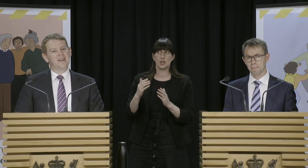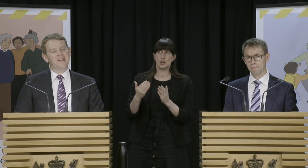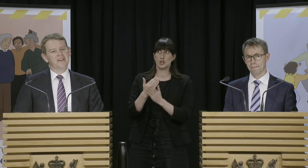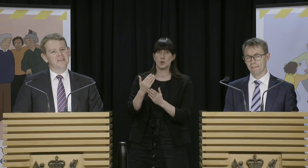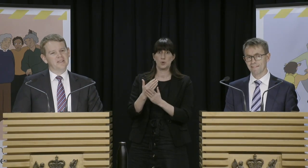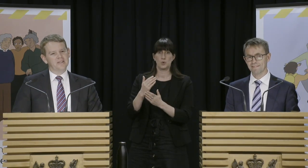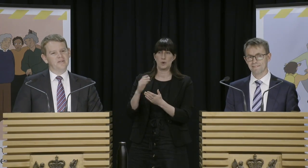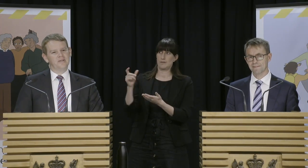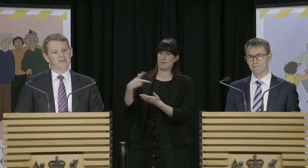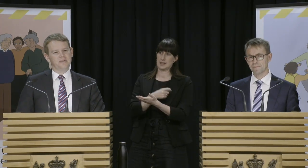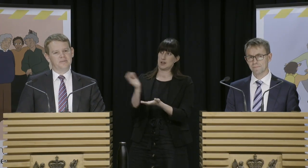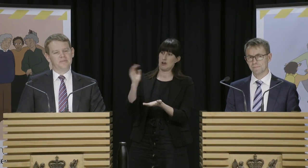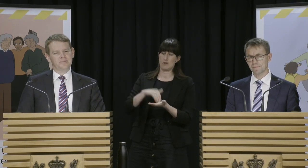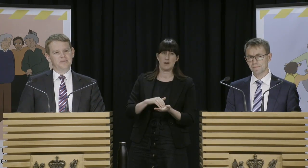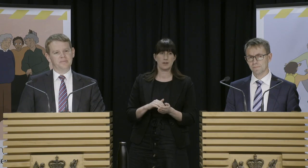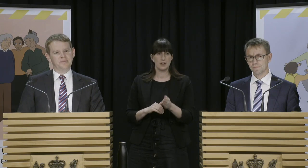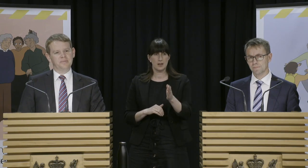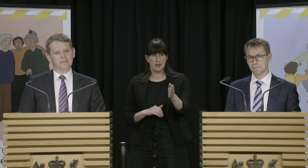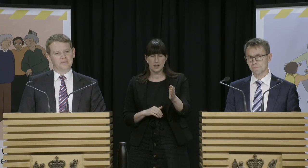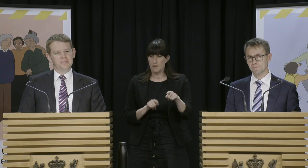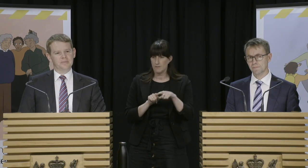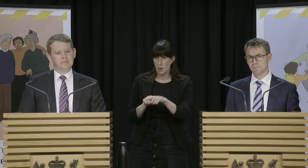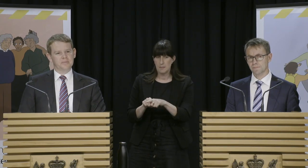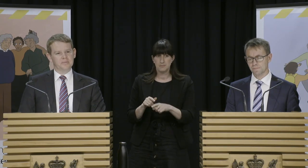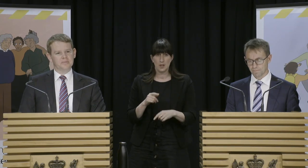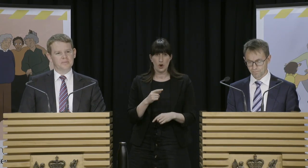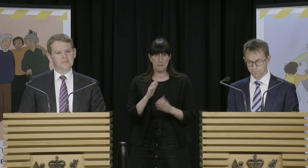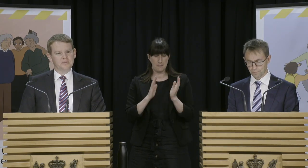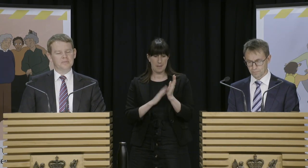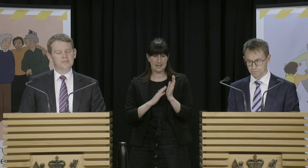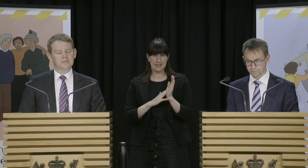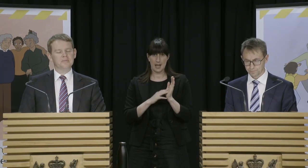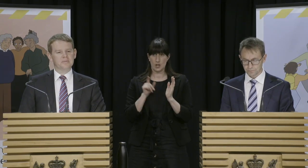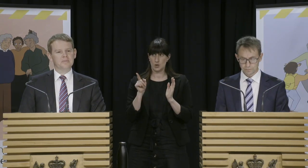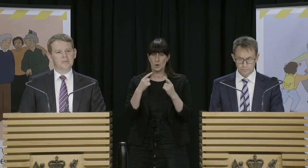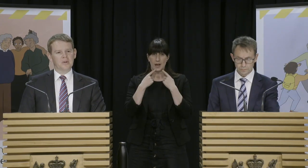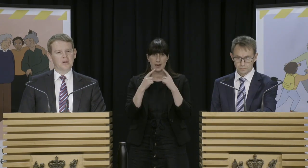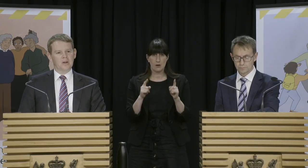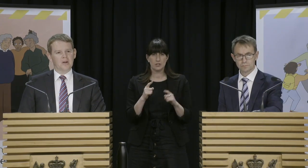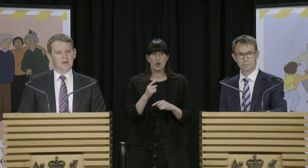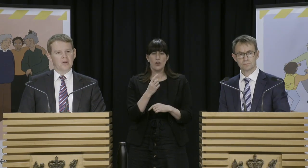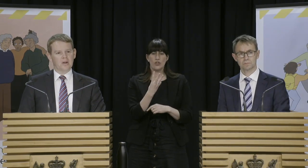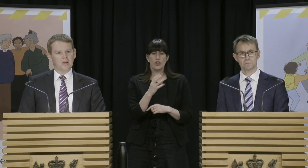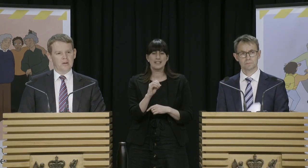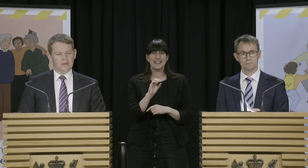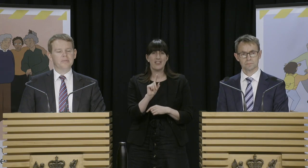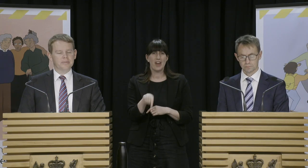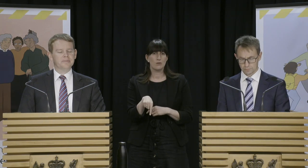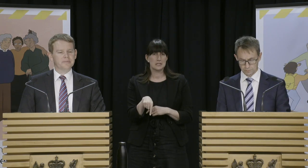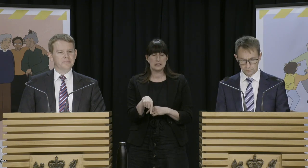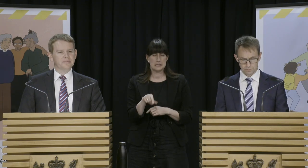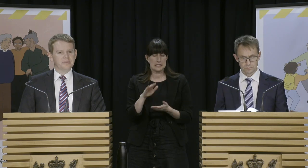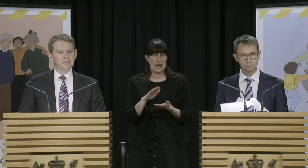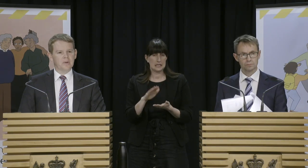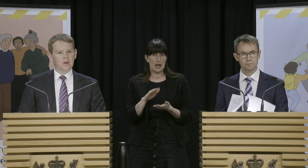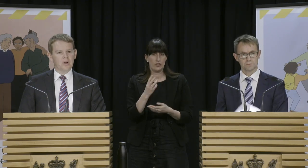that? So I think you said on Monday that you had less than 30,000 doses left, and the supply was around 50,000 that you